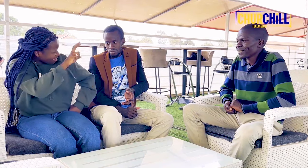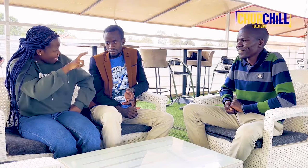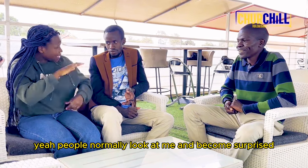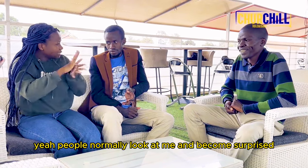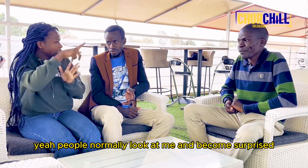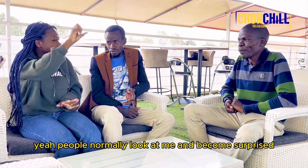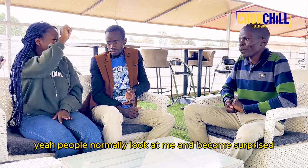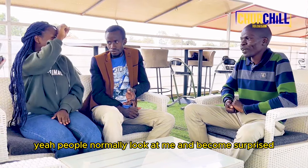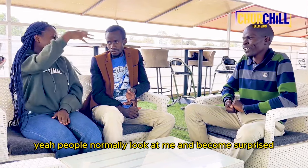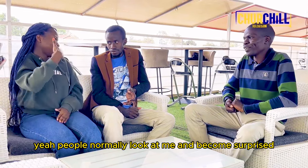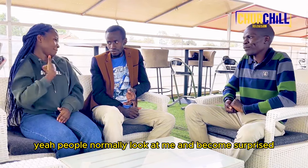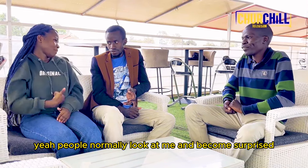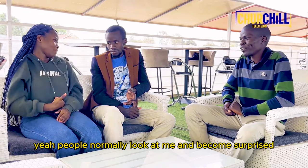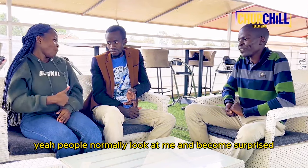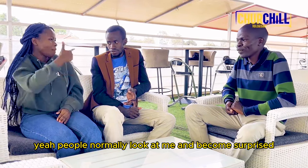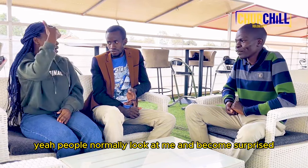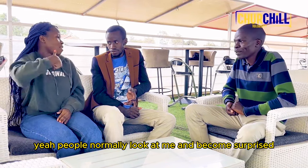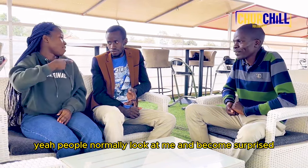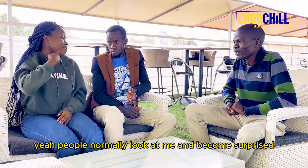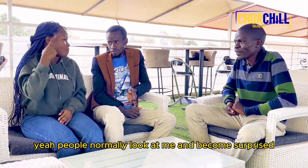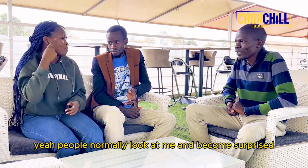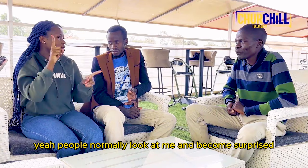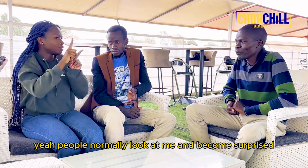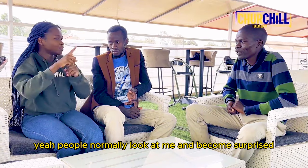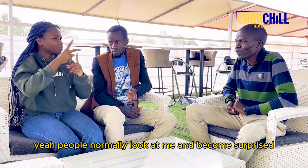Yeah, people normally look at me and they become surprised.